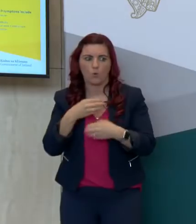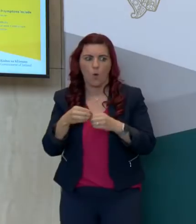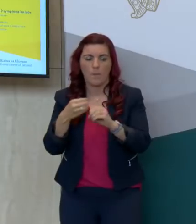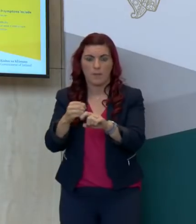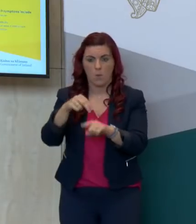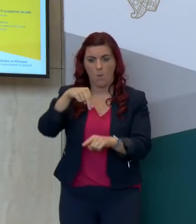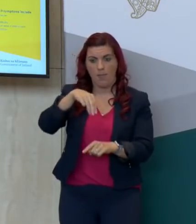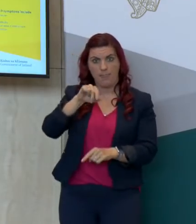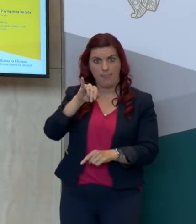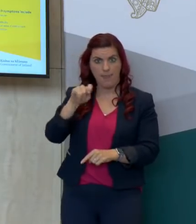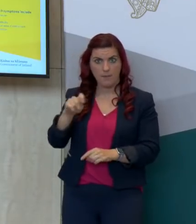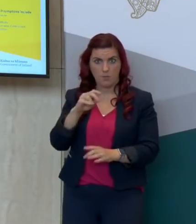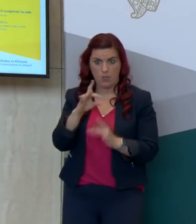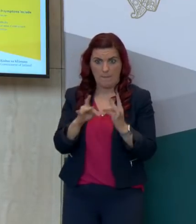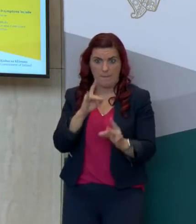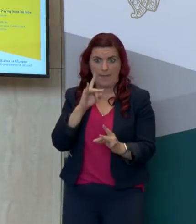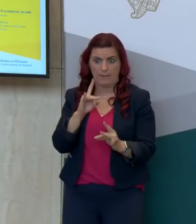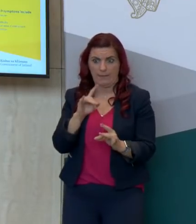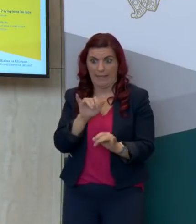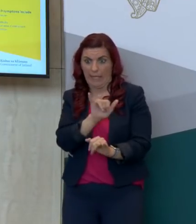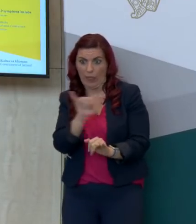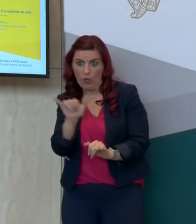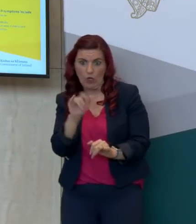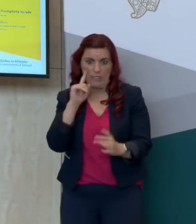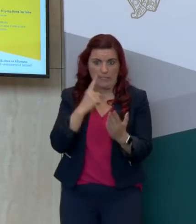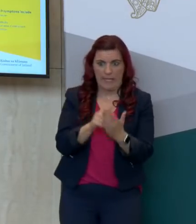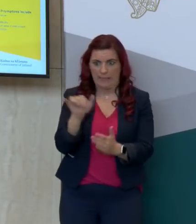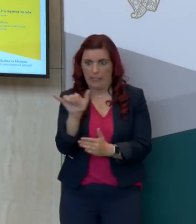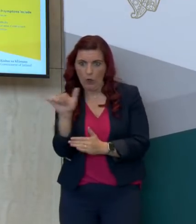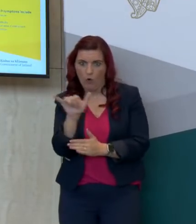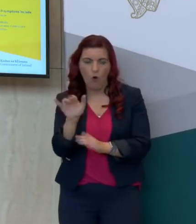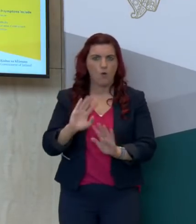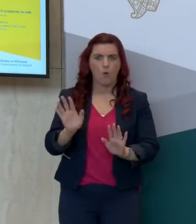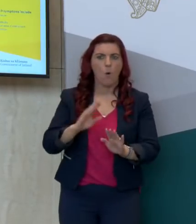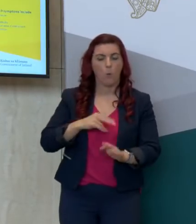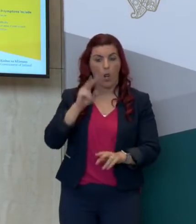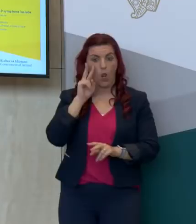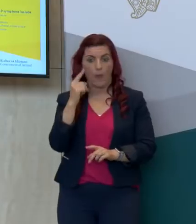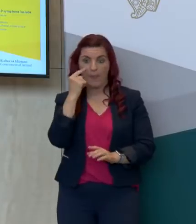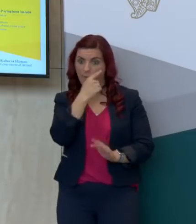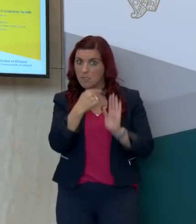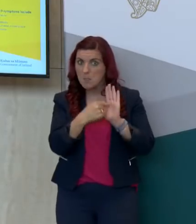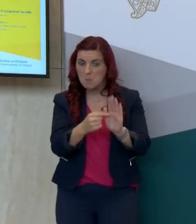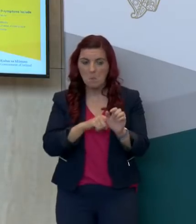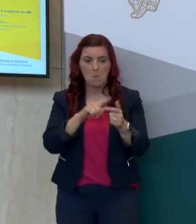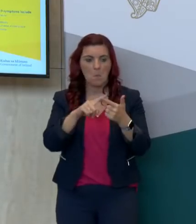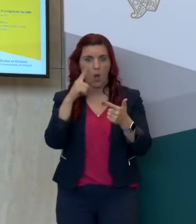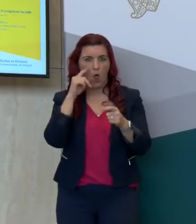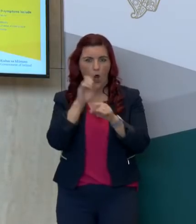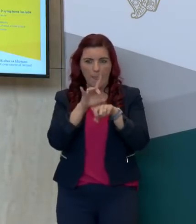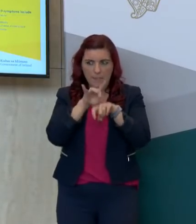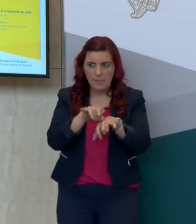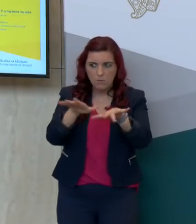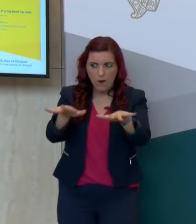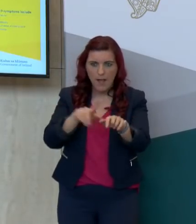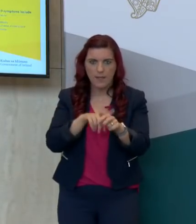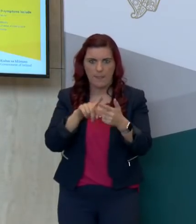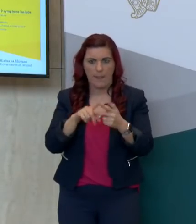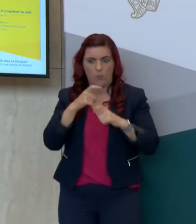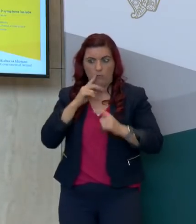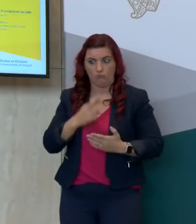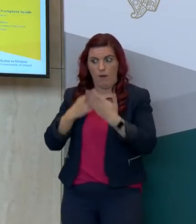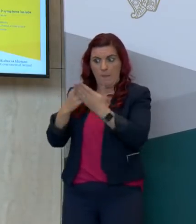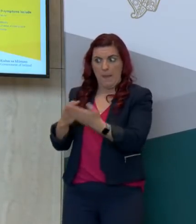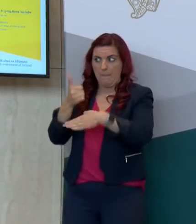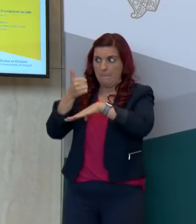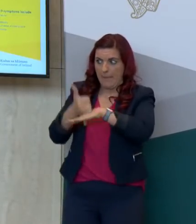NEFIT doesn't make either or recommendations. We look at the evidence, we look at the disease, and we make recommendations